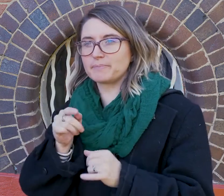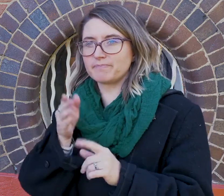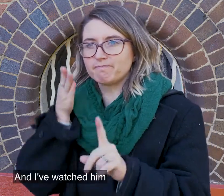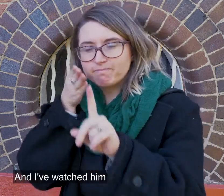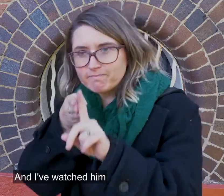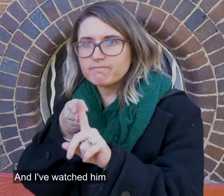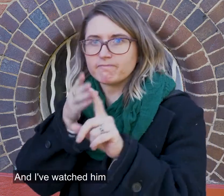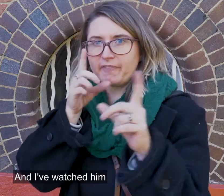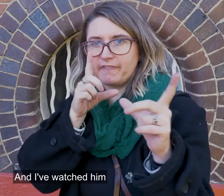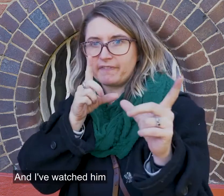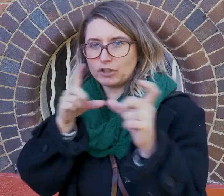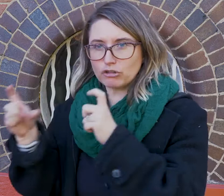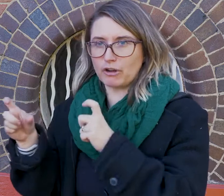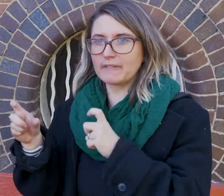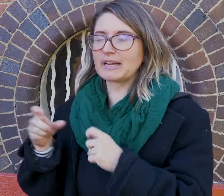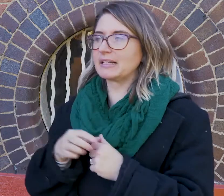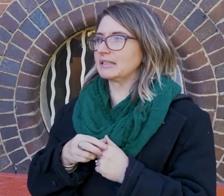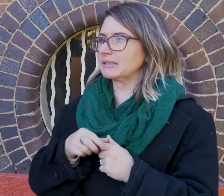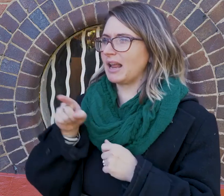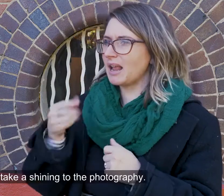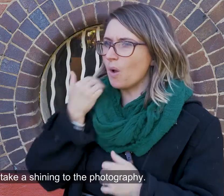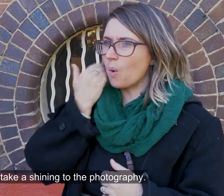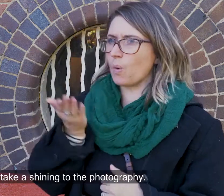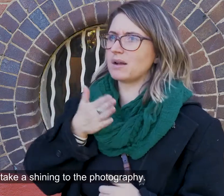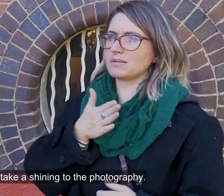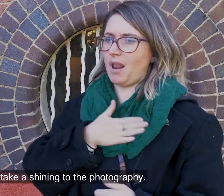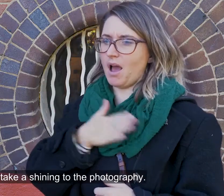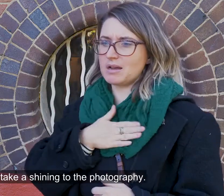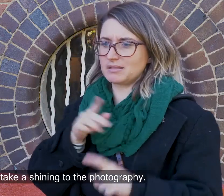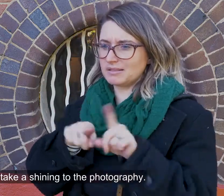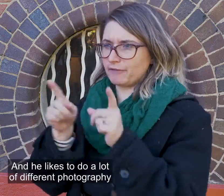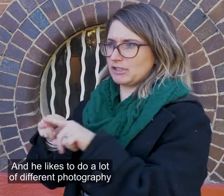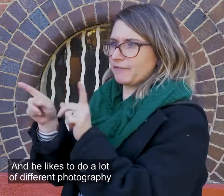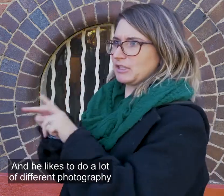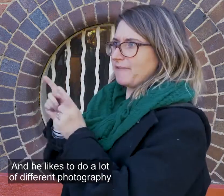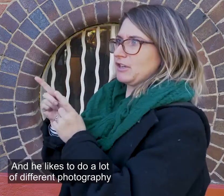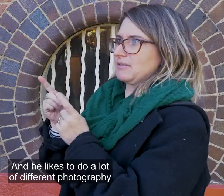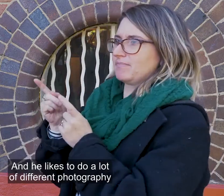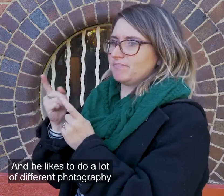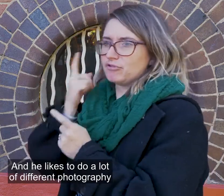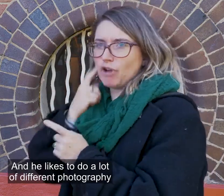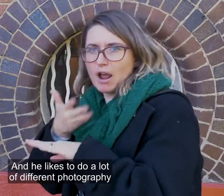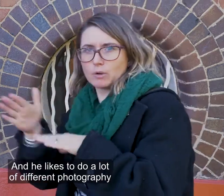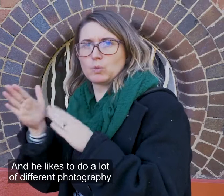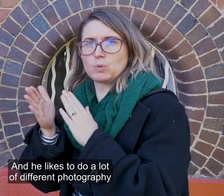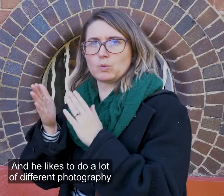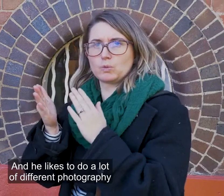And I've watched him really take a shining to the photography, and he likes to do a lot of